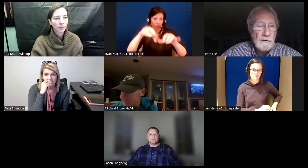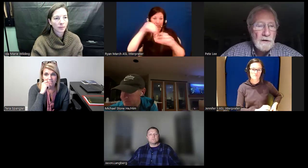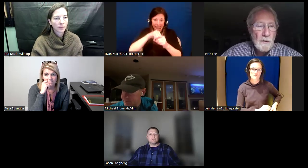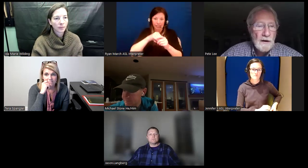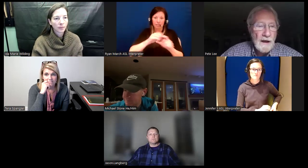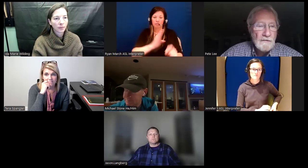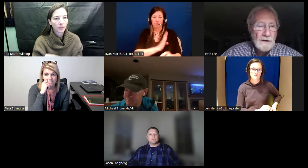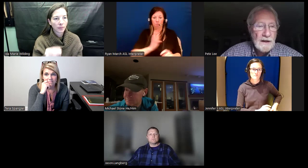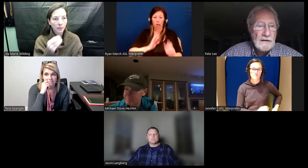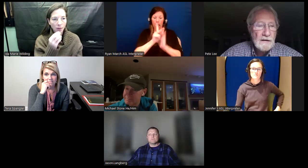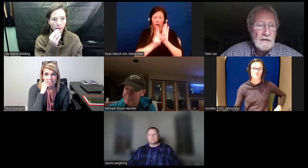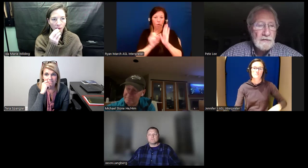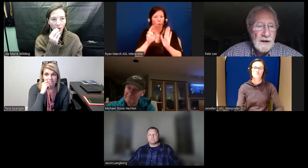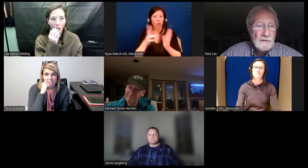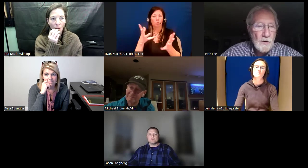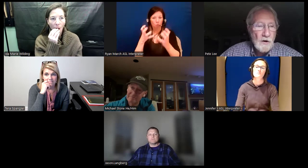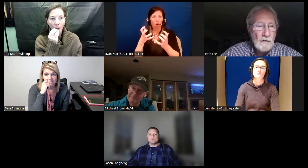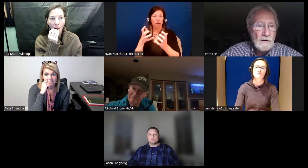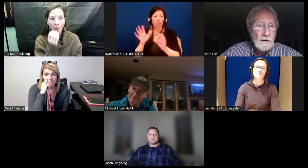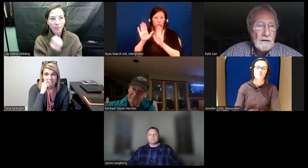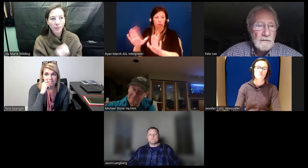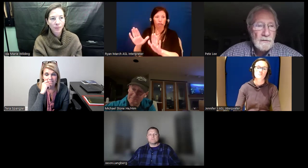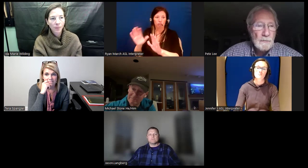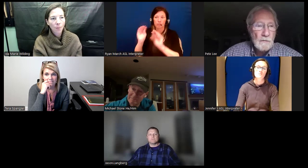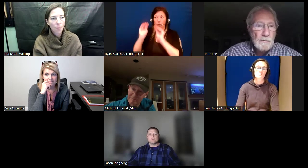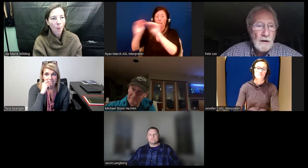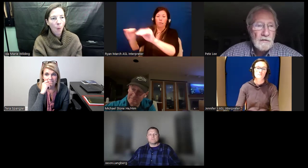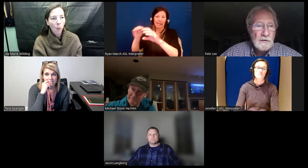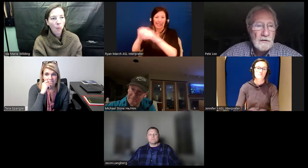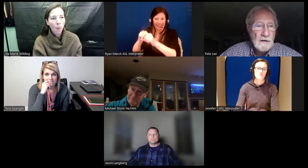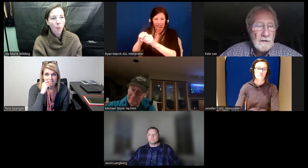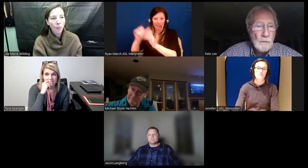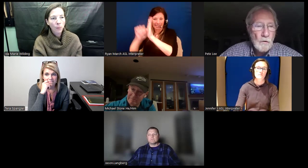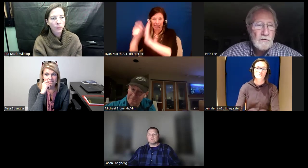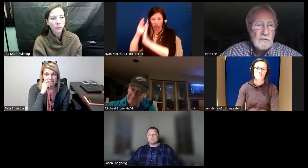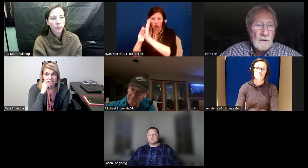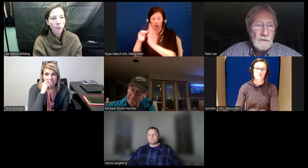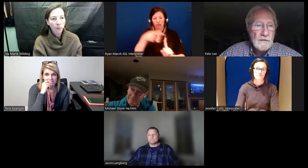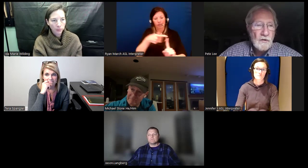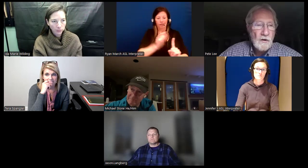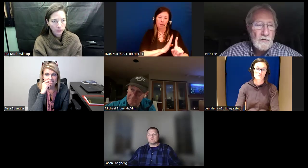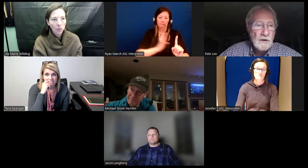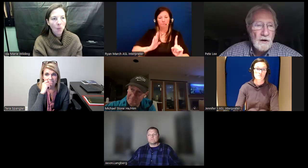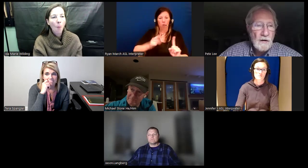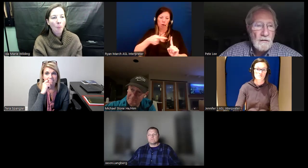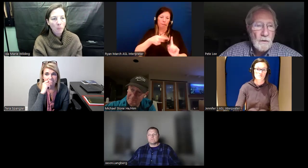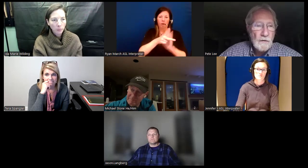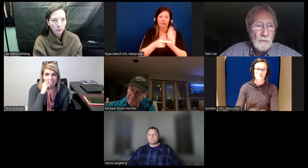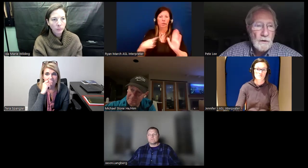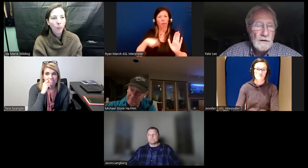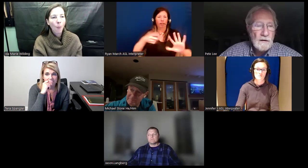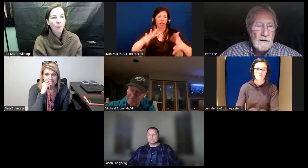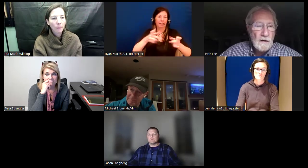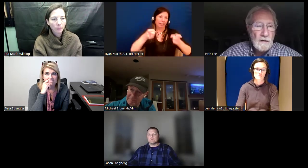do we really want to have it in state law? If it's in board policy, we're sort of in charge of